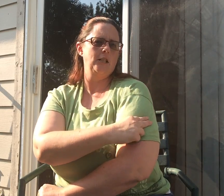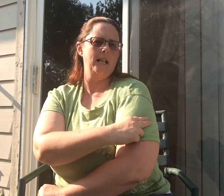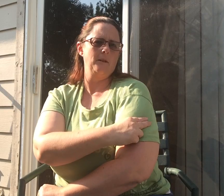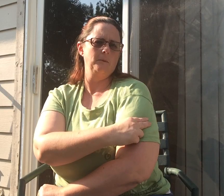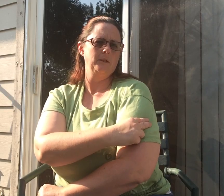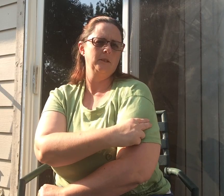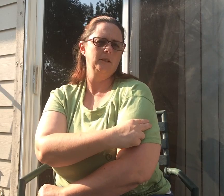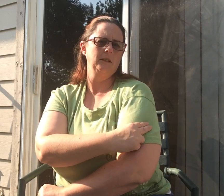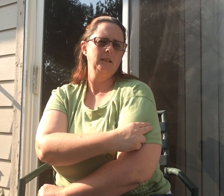down.